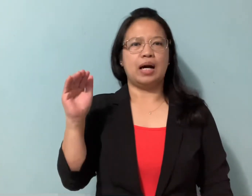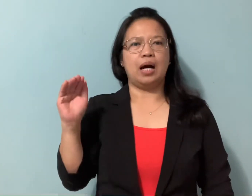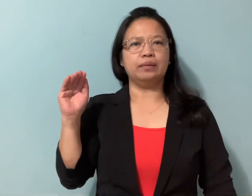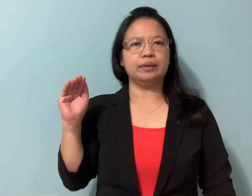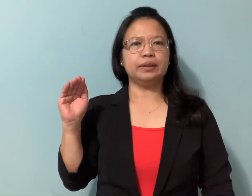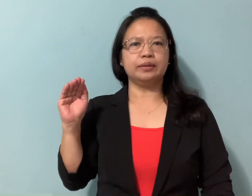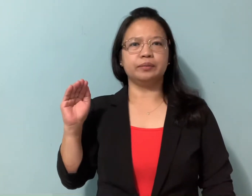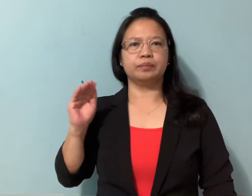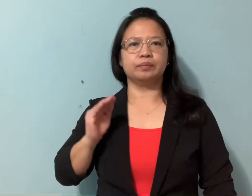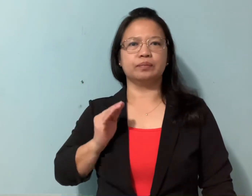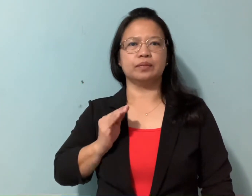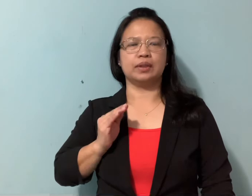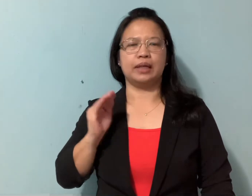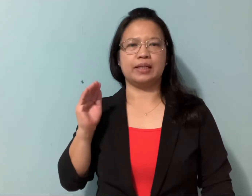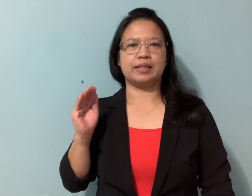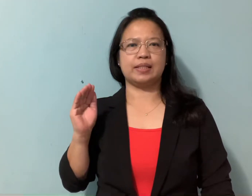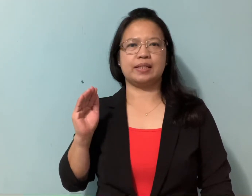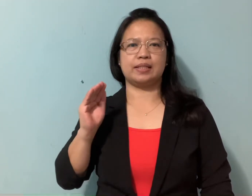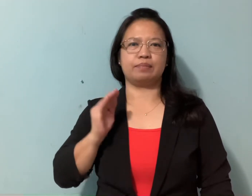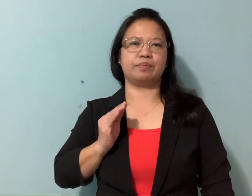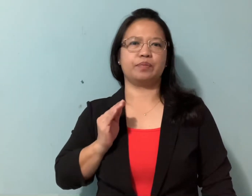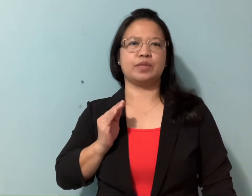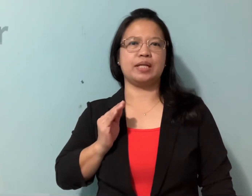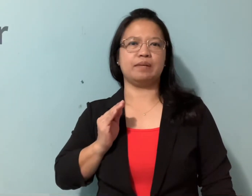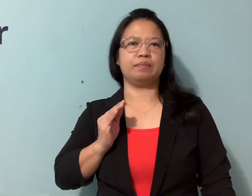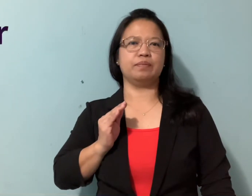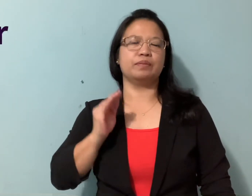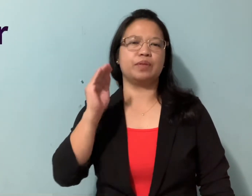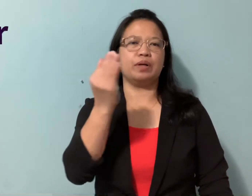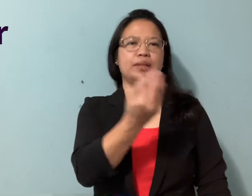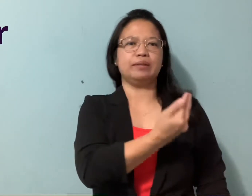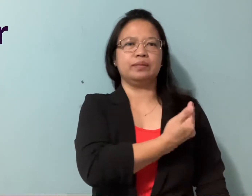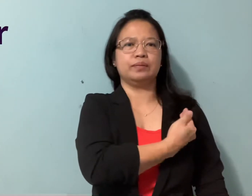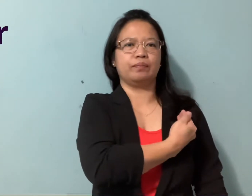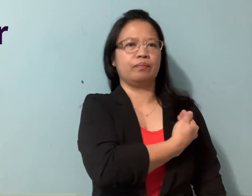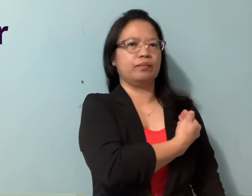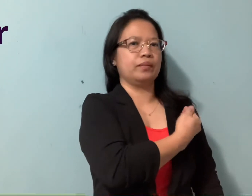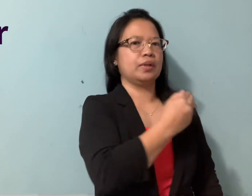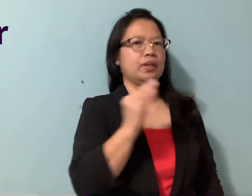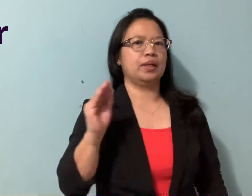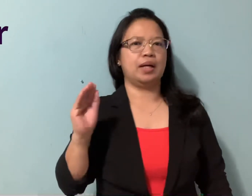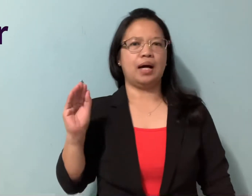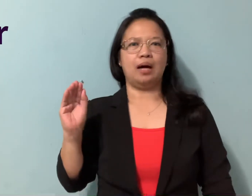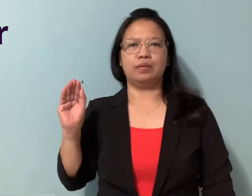Our, like possessive pronoun, our.